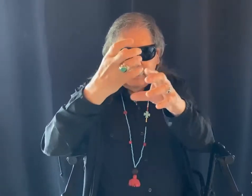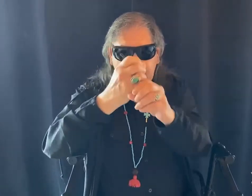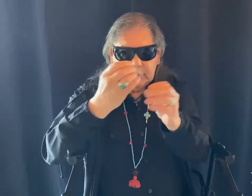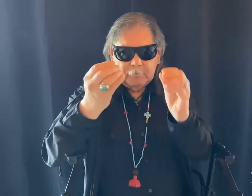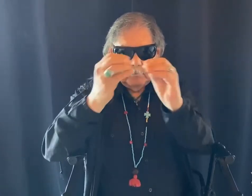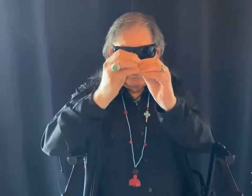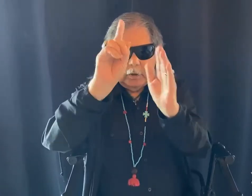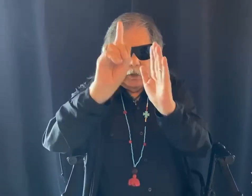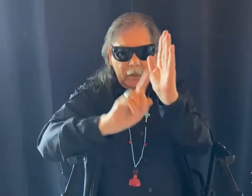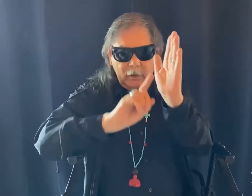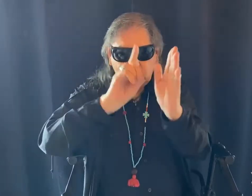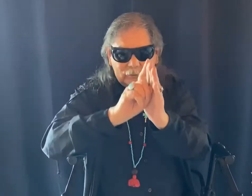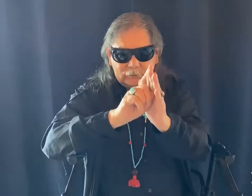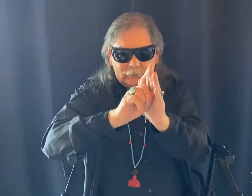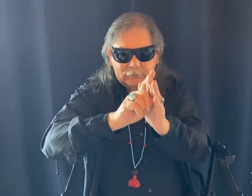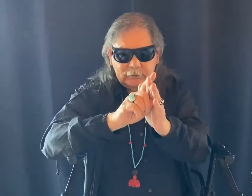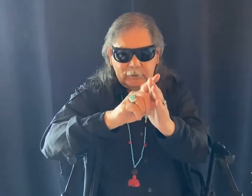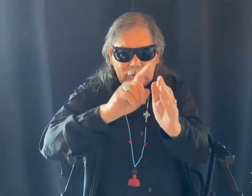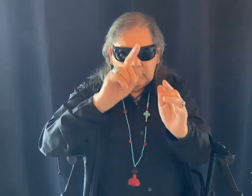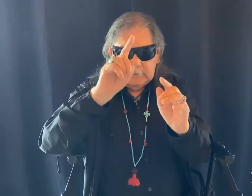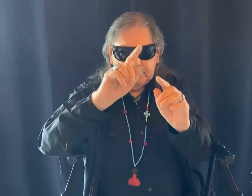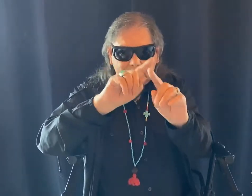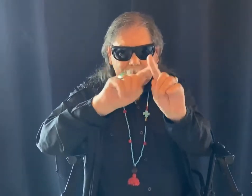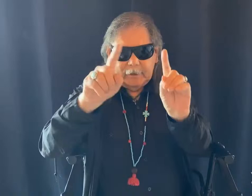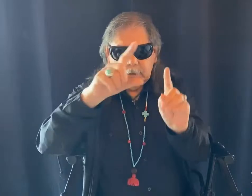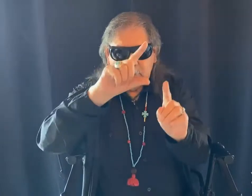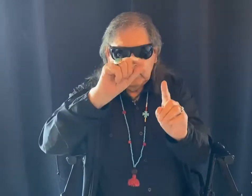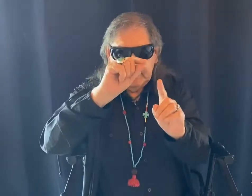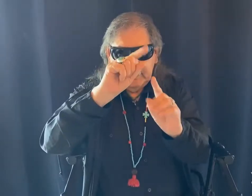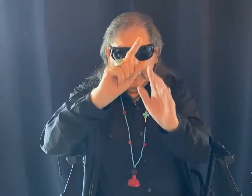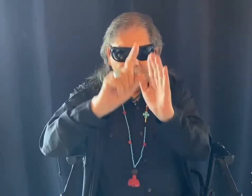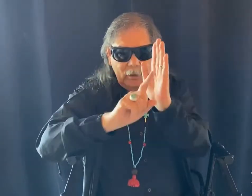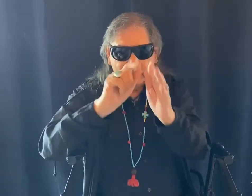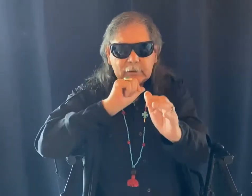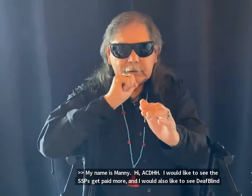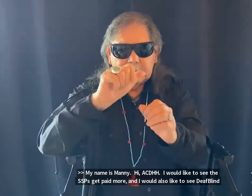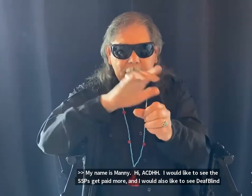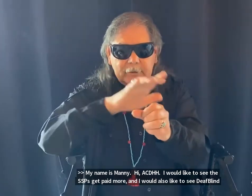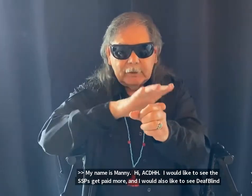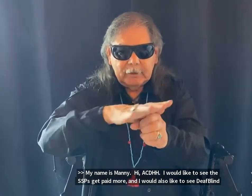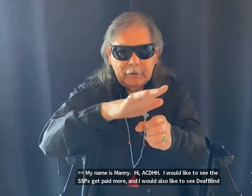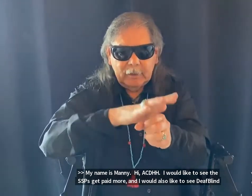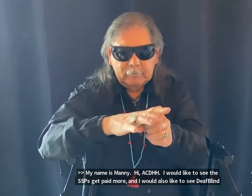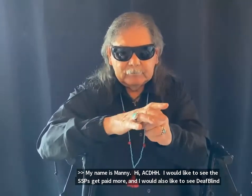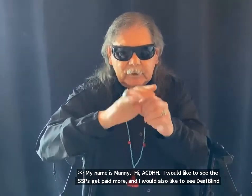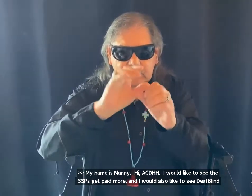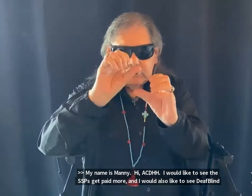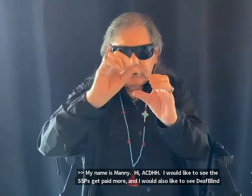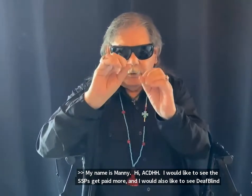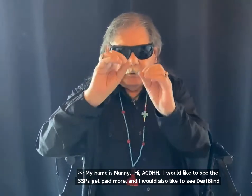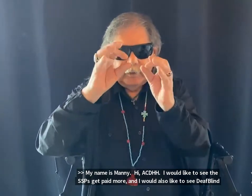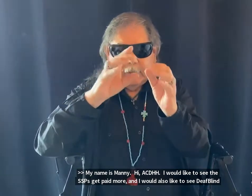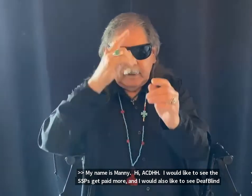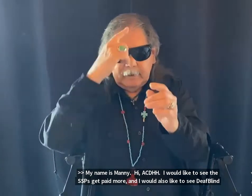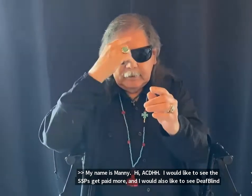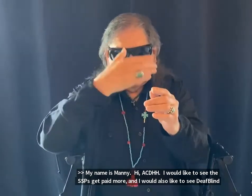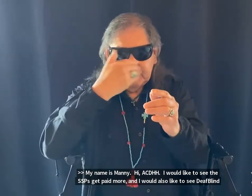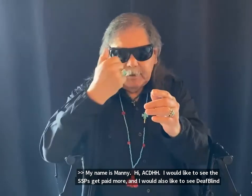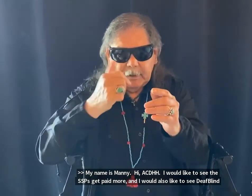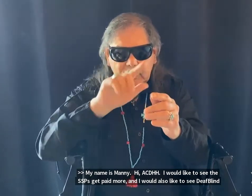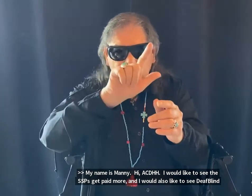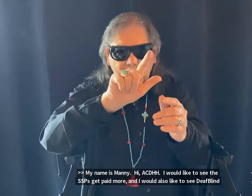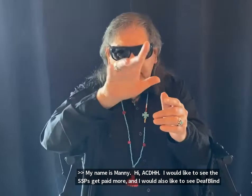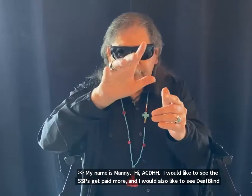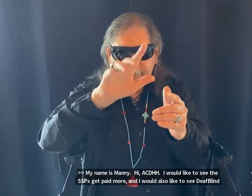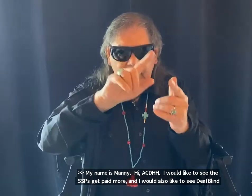And I would also like to see deafblind individuals get more hours, more than just 20 hours. 20 hours